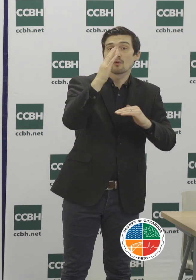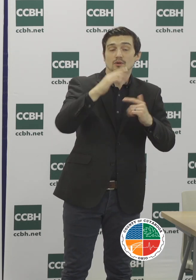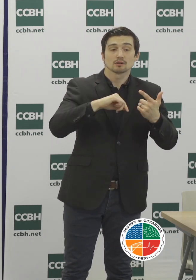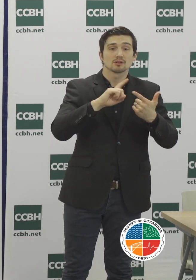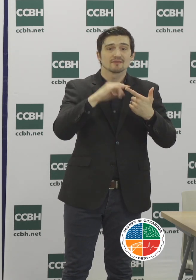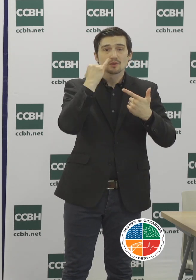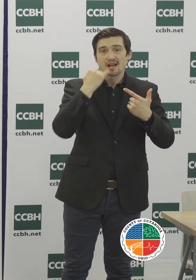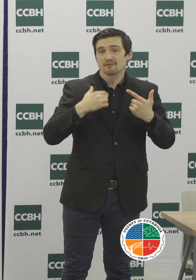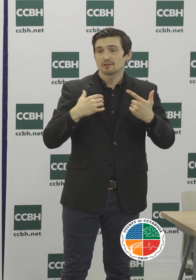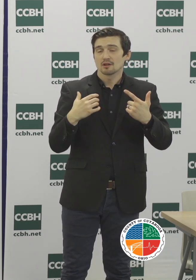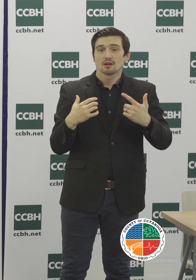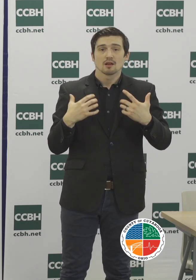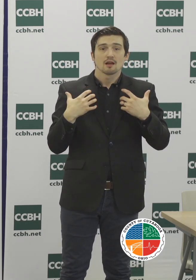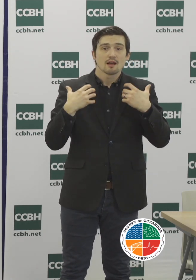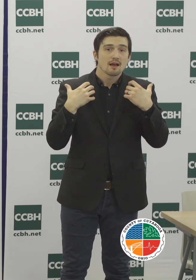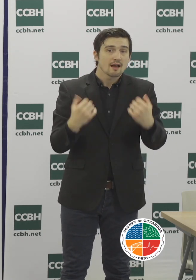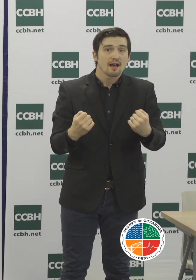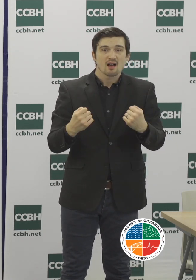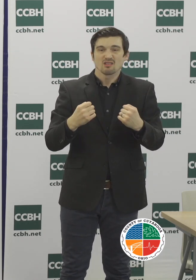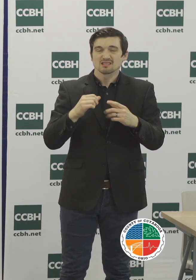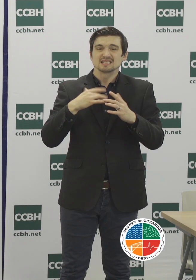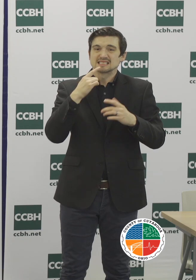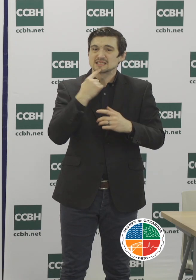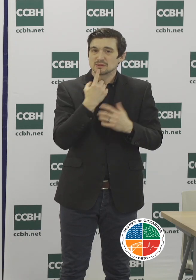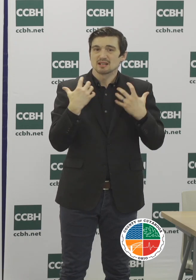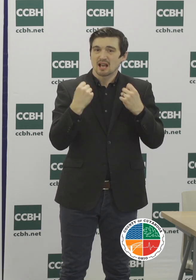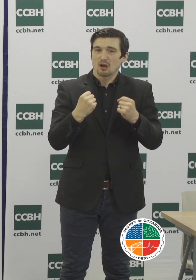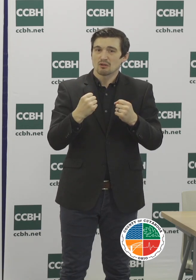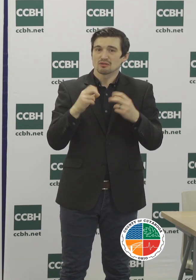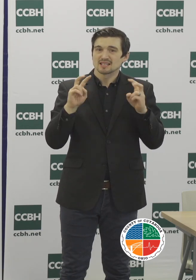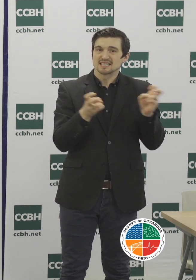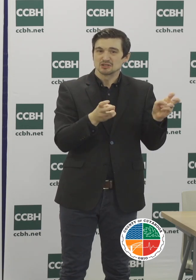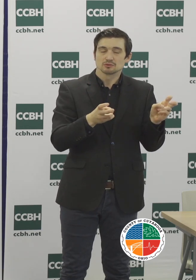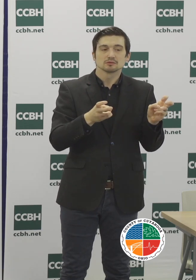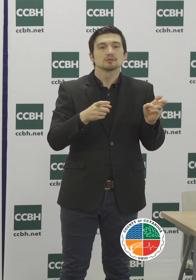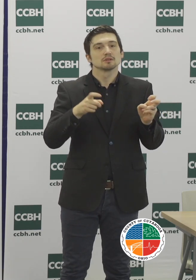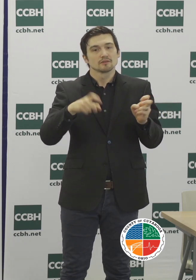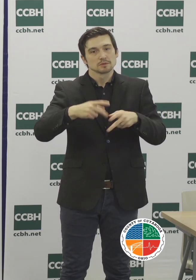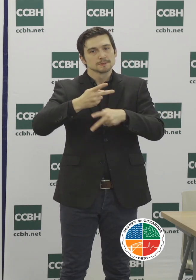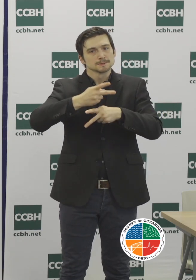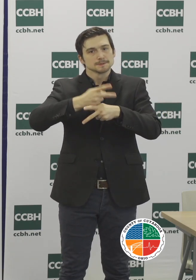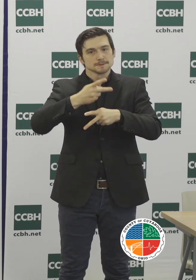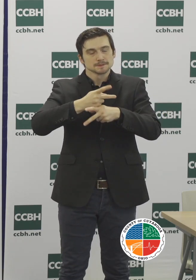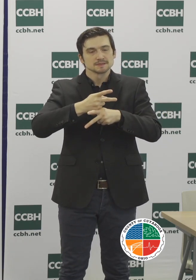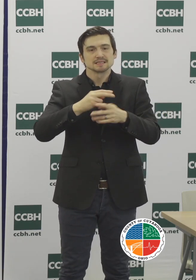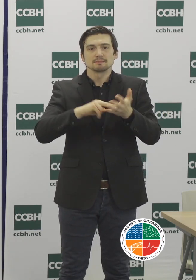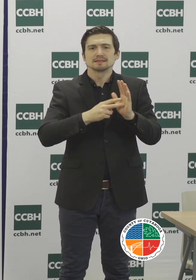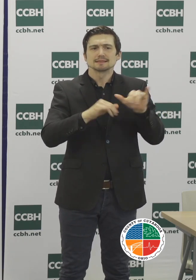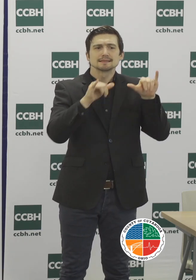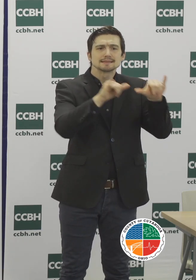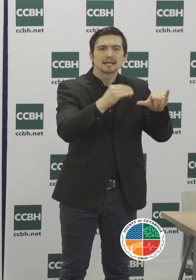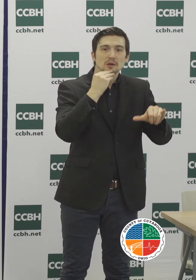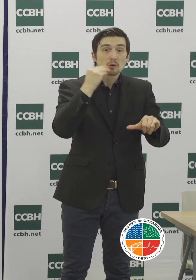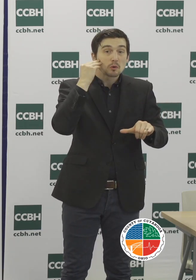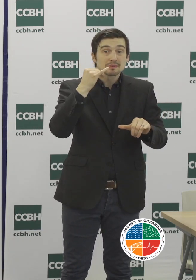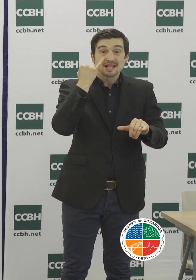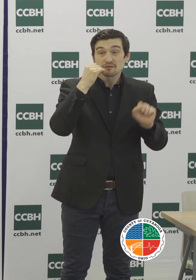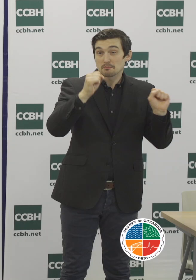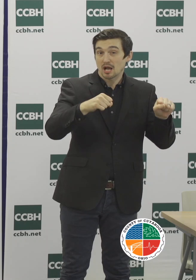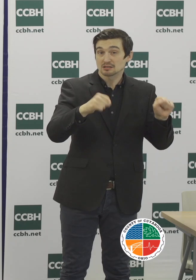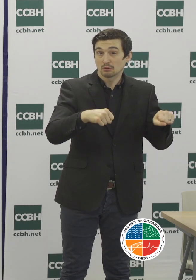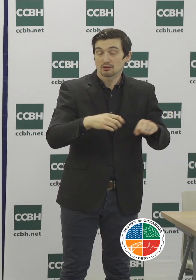health conditions, chronic conditions, are advised to take extra caution. This would mean staying home as much as possible except to